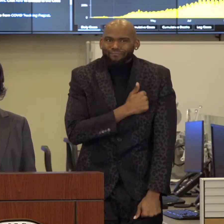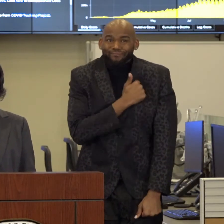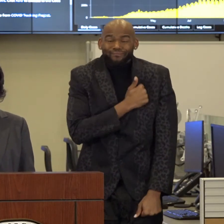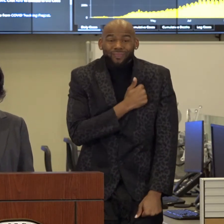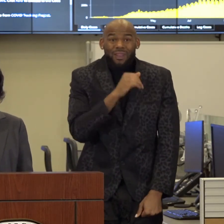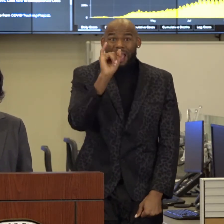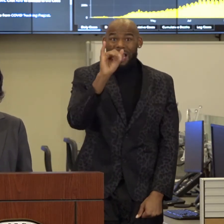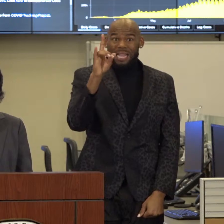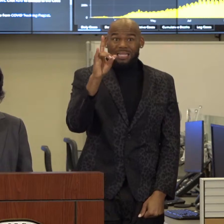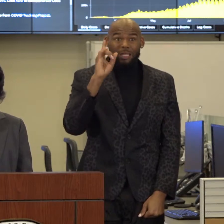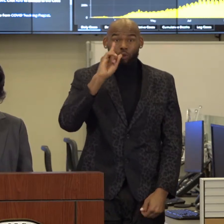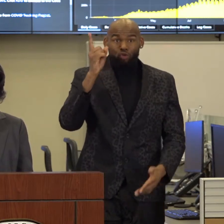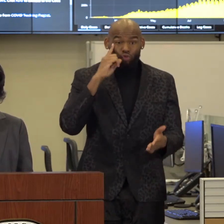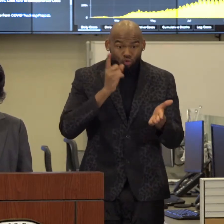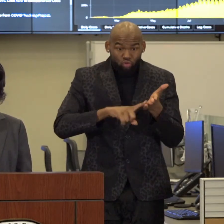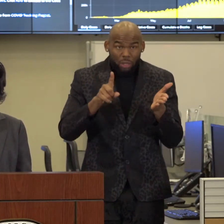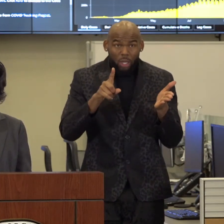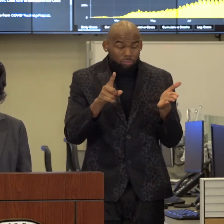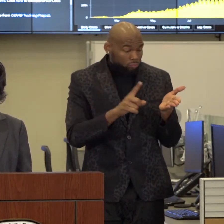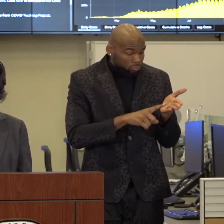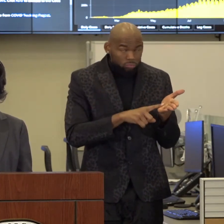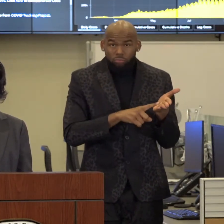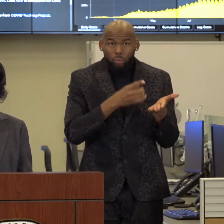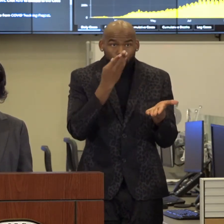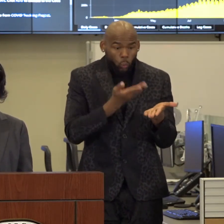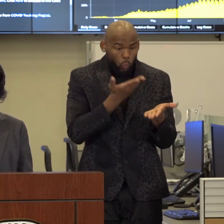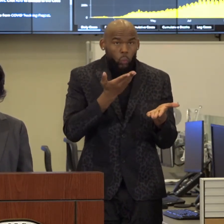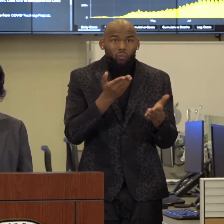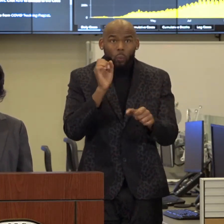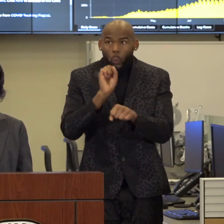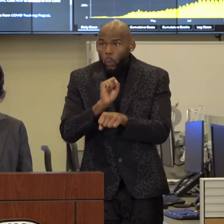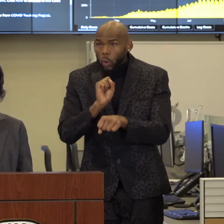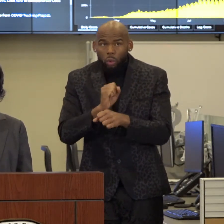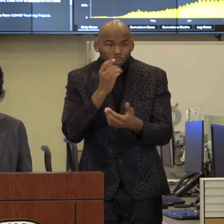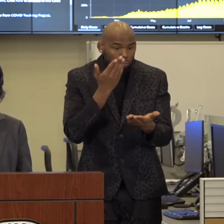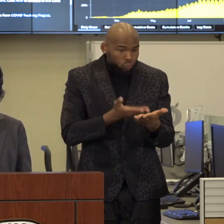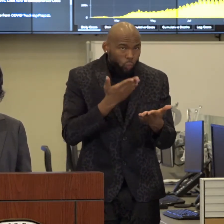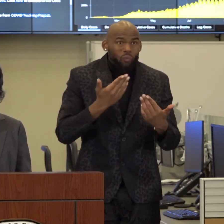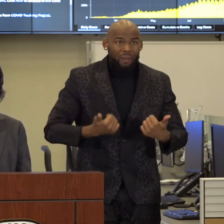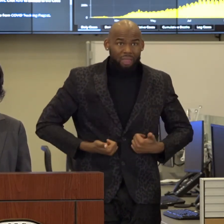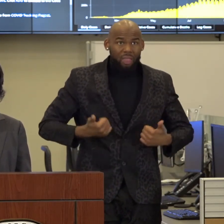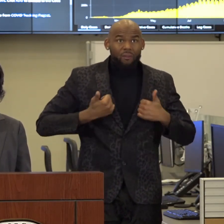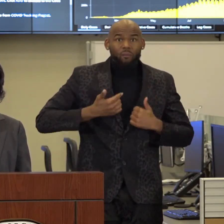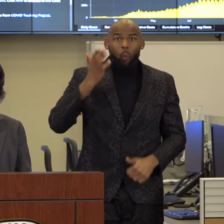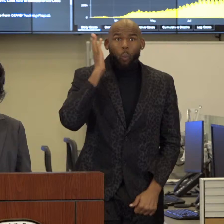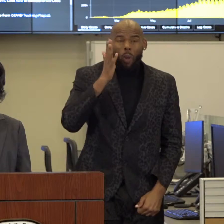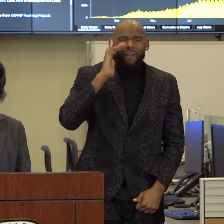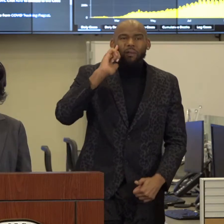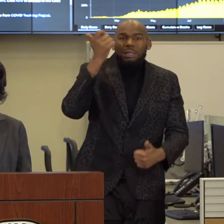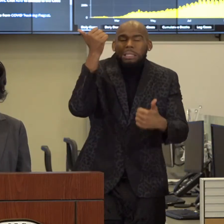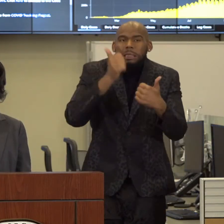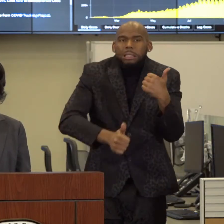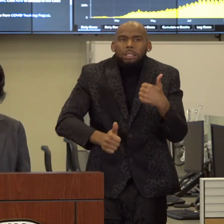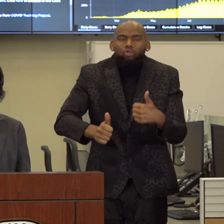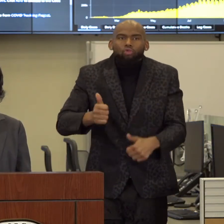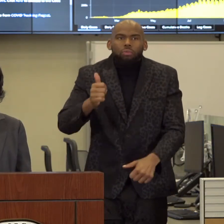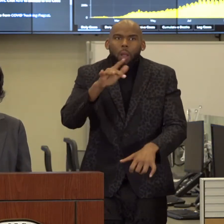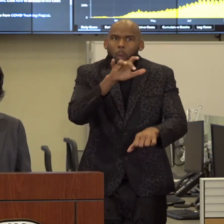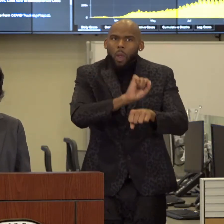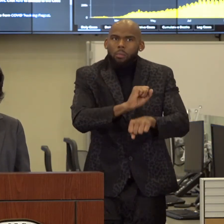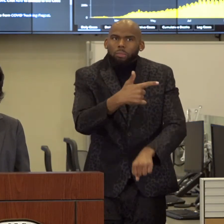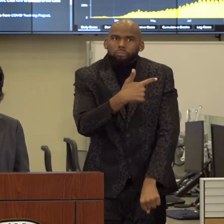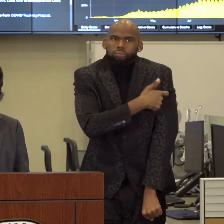identification for proof of residency or proof of employment in Prince George's County for every vaccination